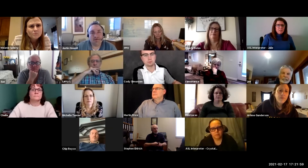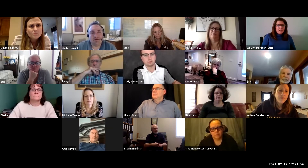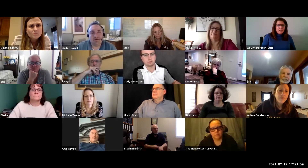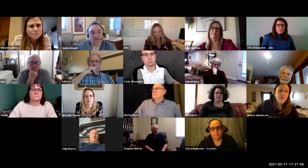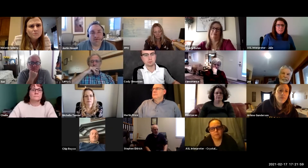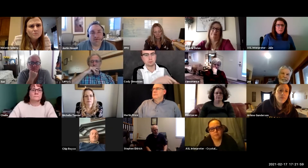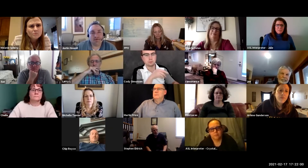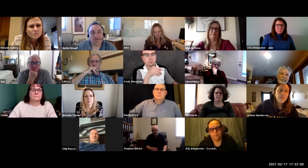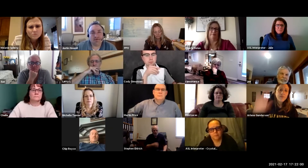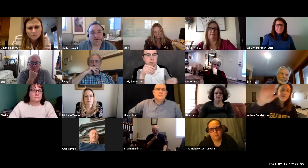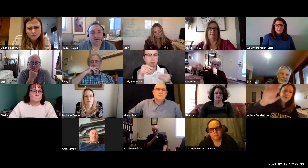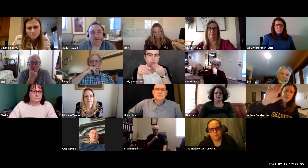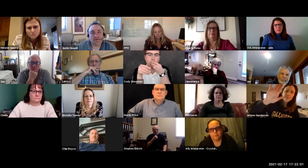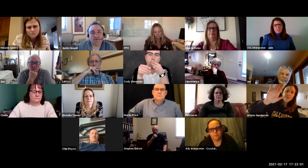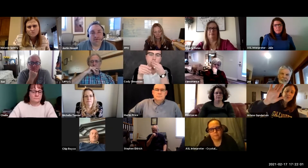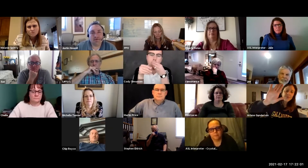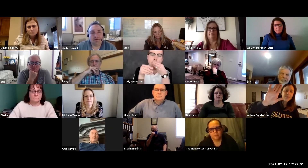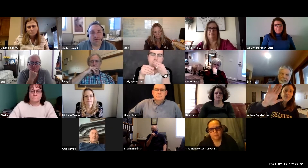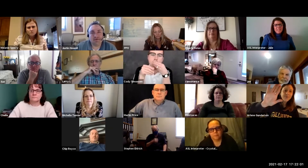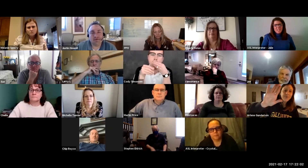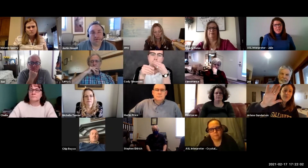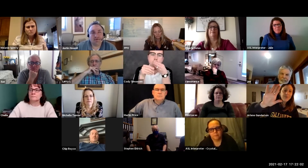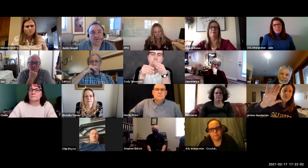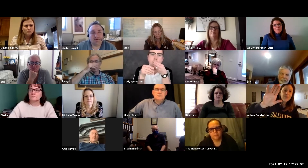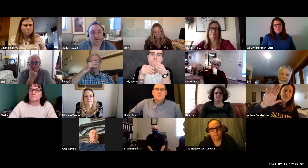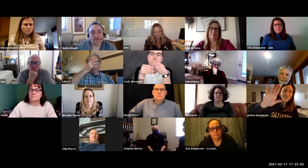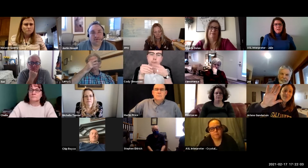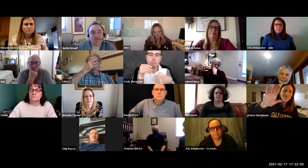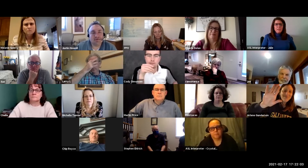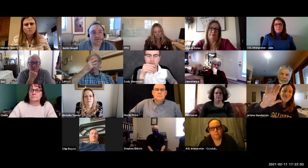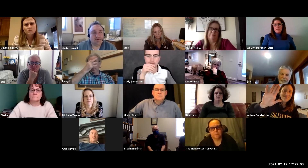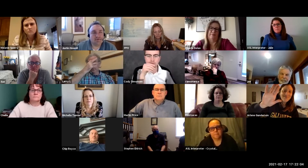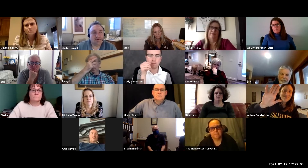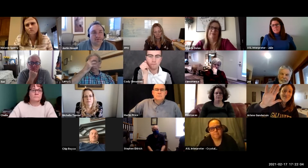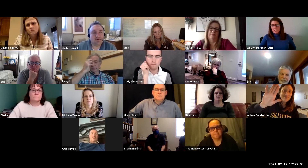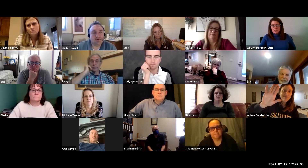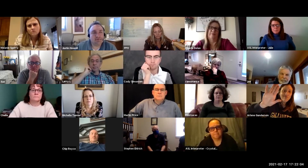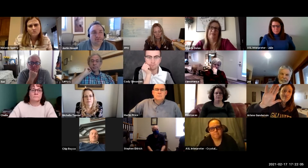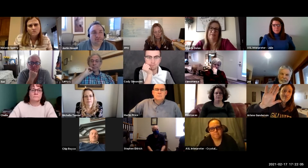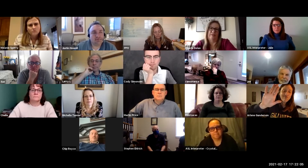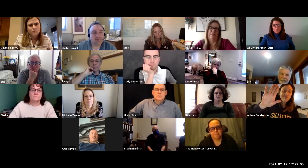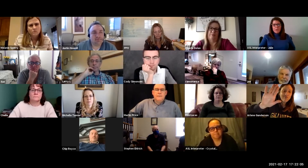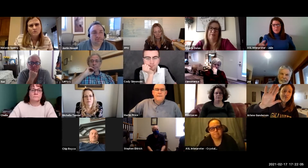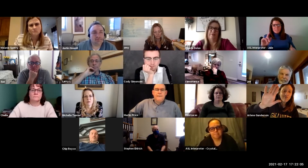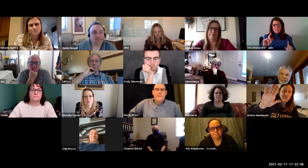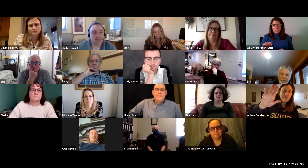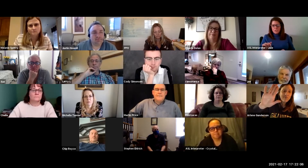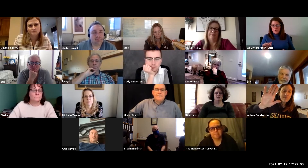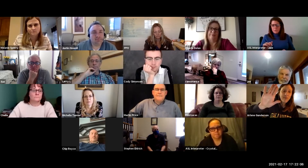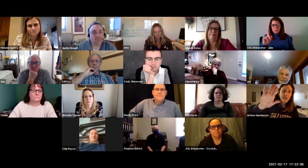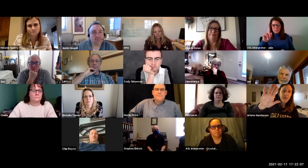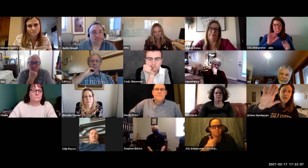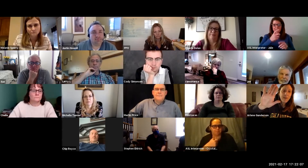experience, someone who has been on the council for less time maybe is not ready for that position. And we're going to